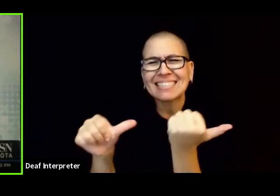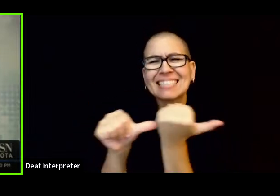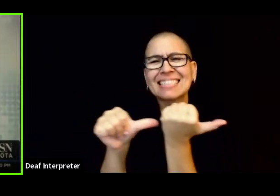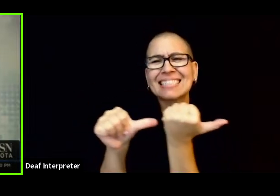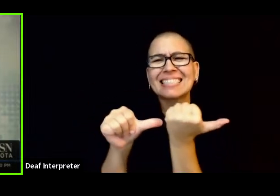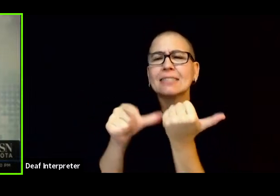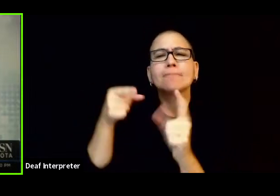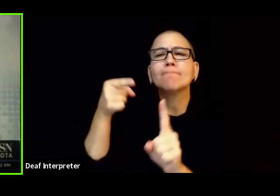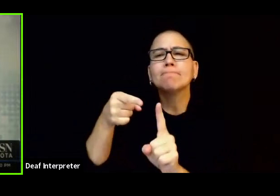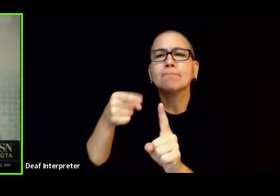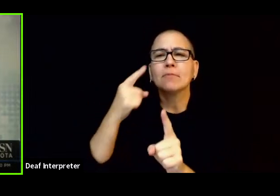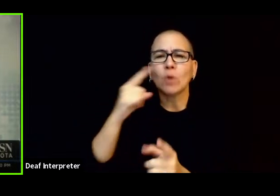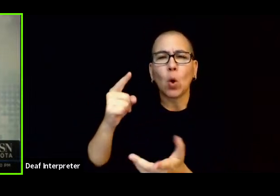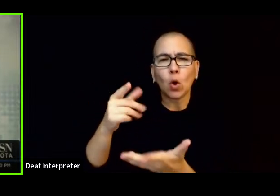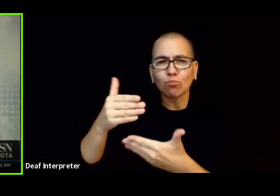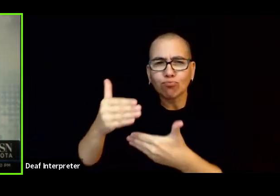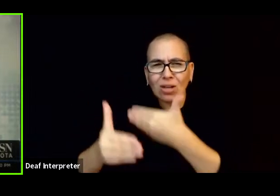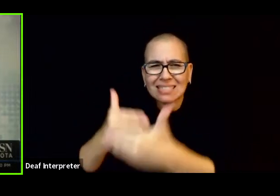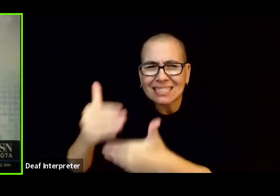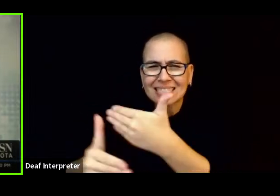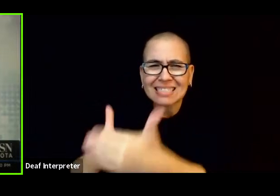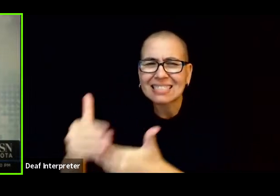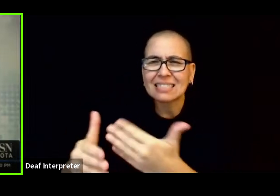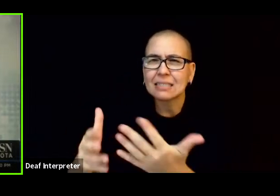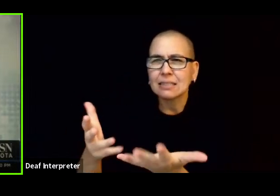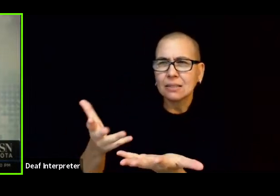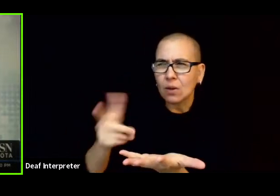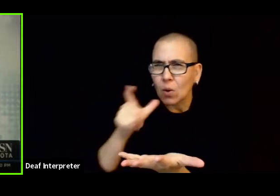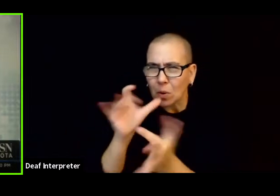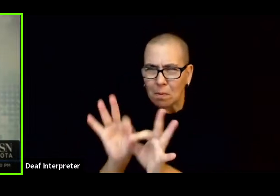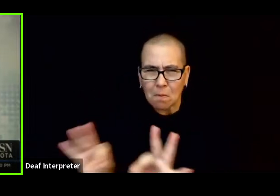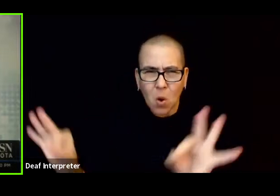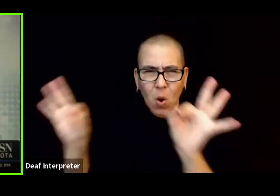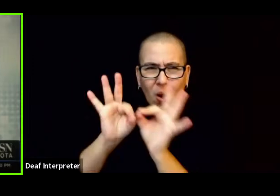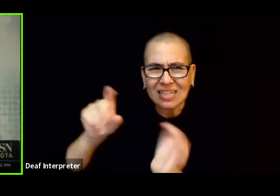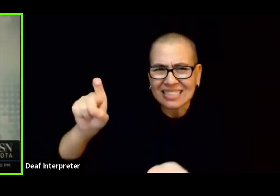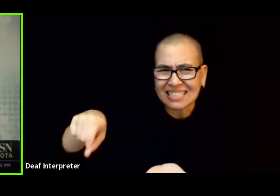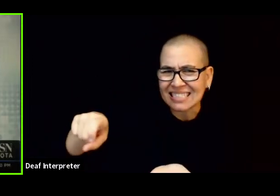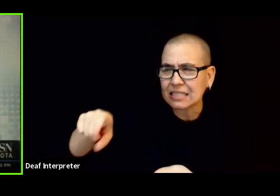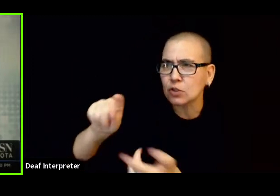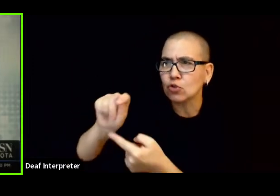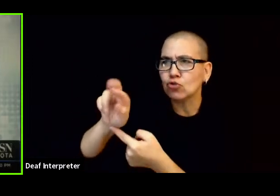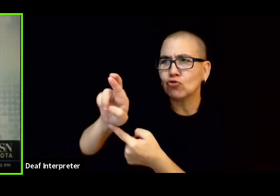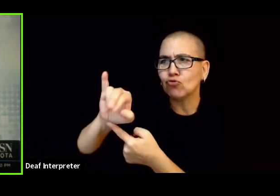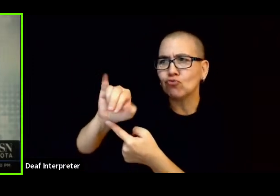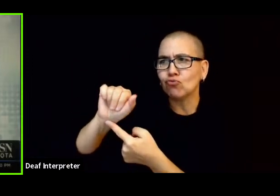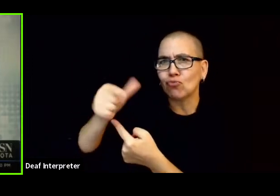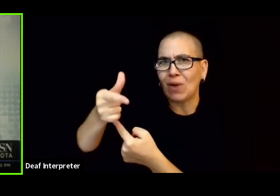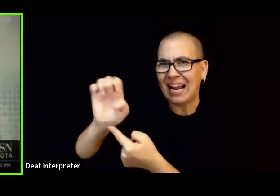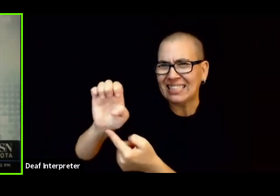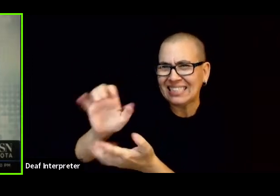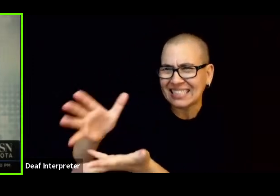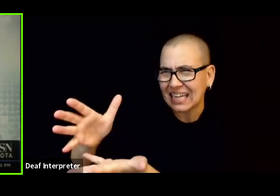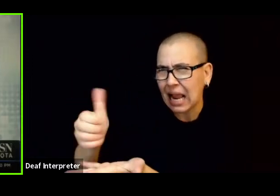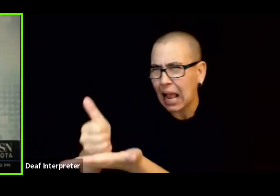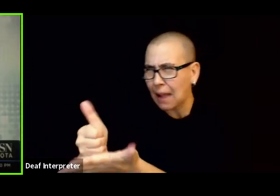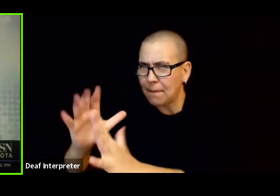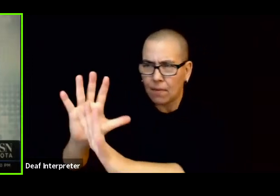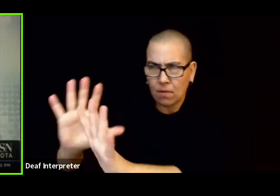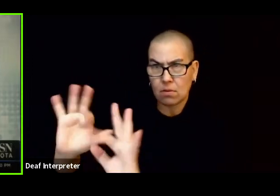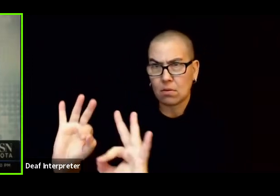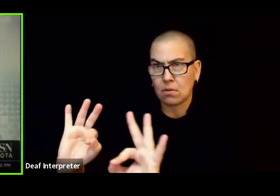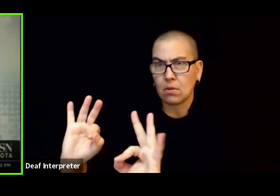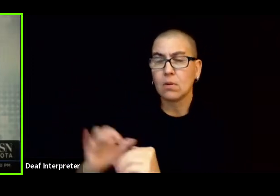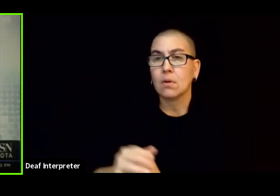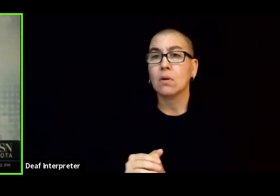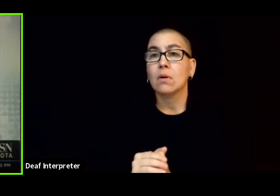those eligible. We've worked with the Department of Human Services and our Department of Economic and Employee Development to help grow the pool